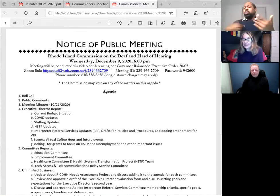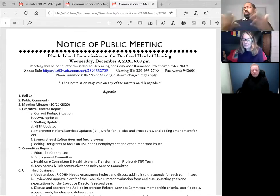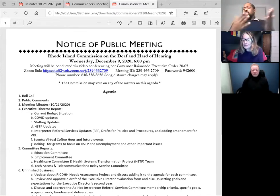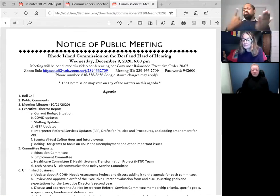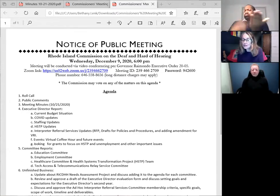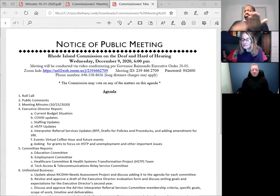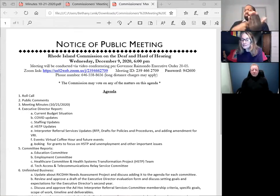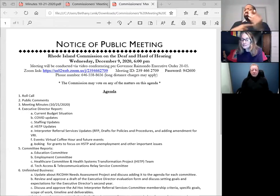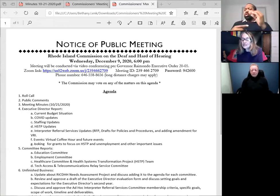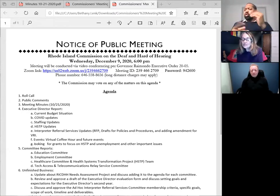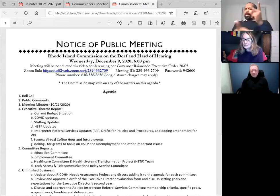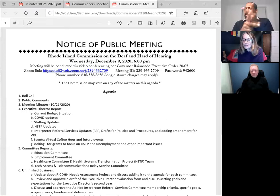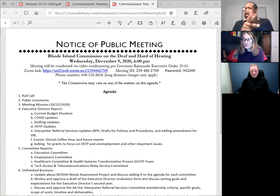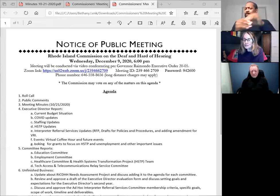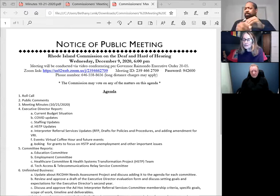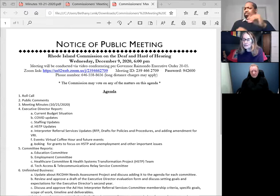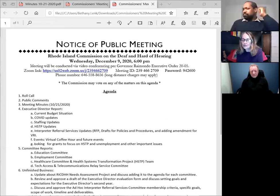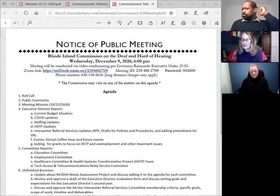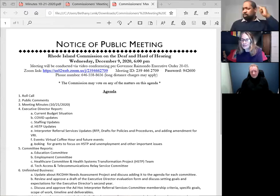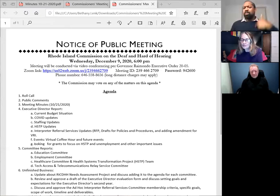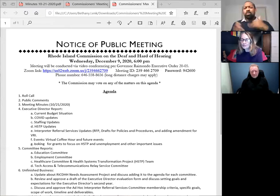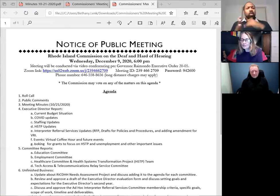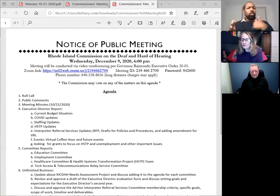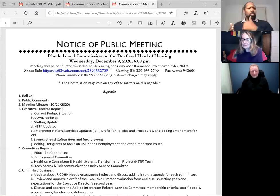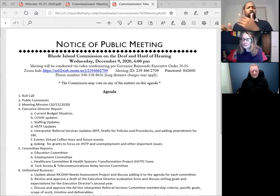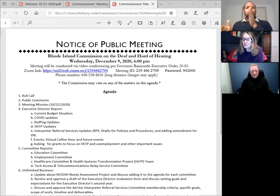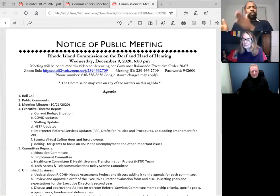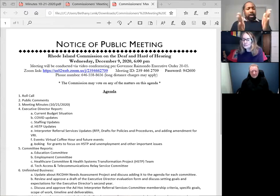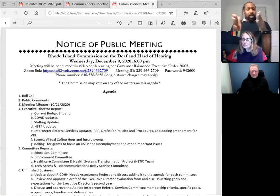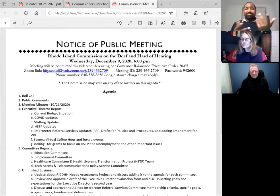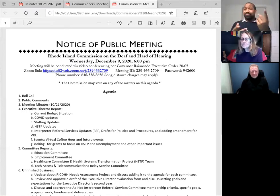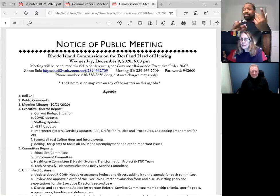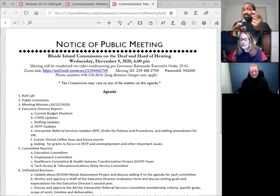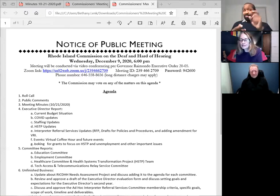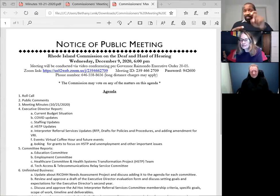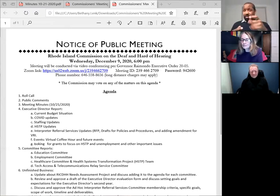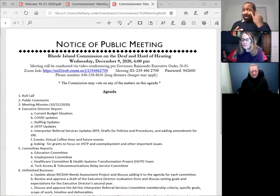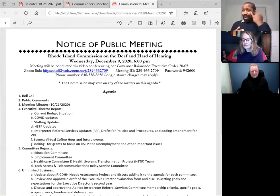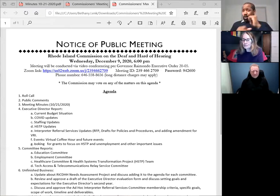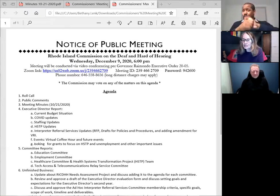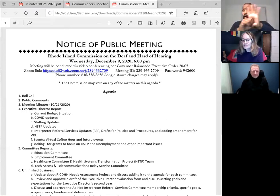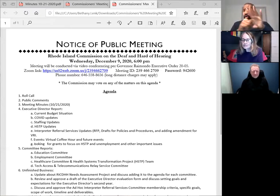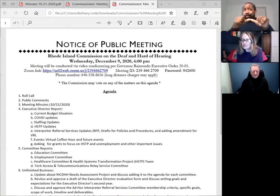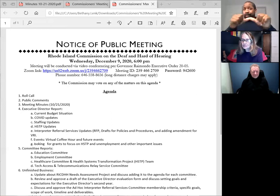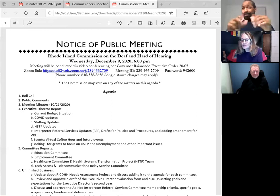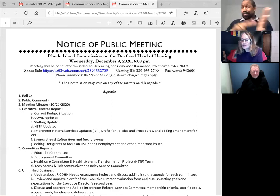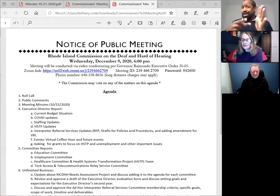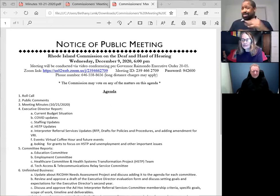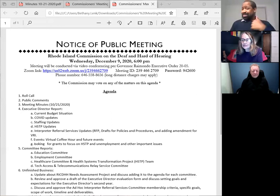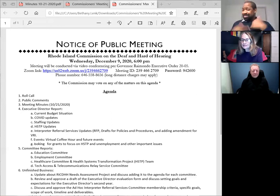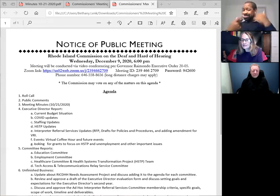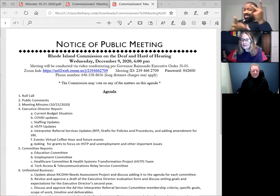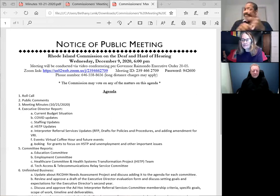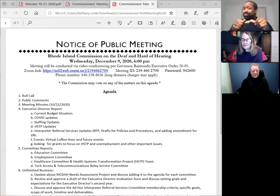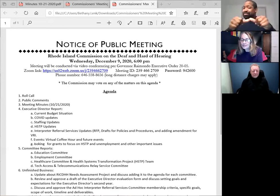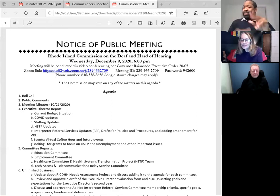to add more events. So we're going to be talking about that. We really want you to keep this in mind, that what we're planning to do